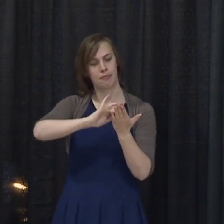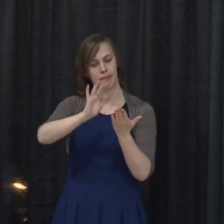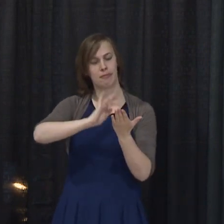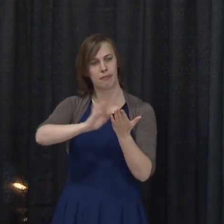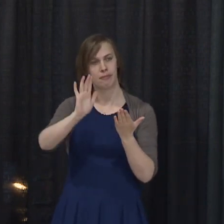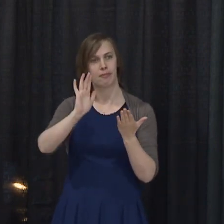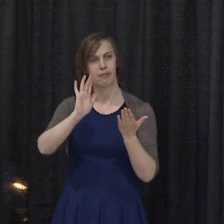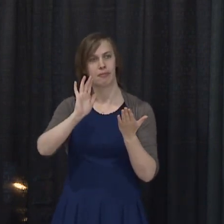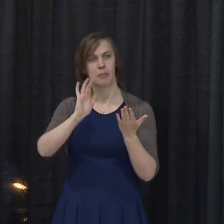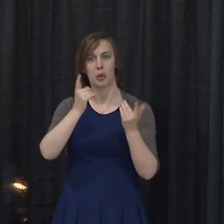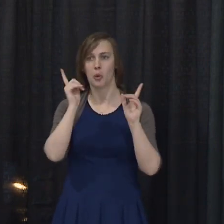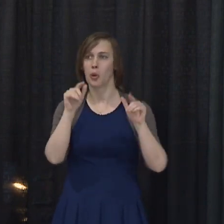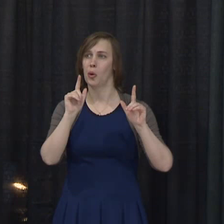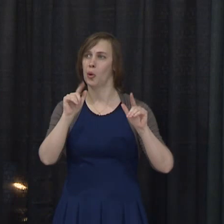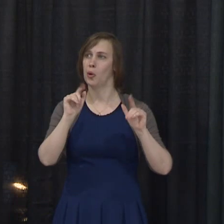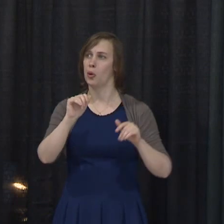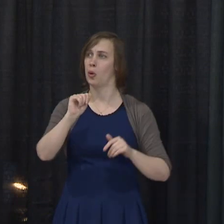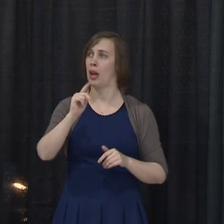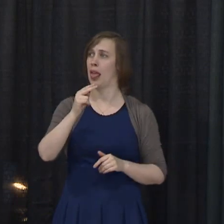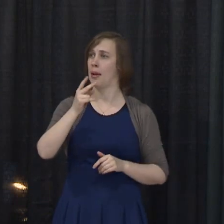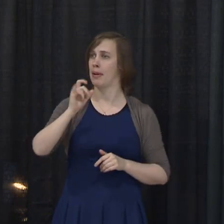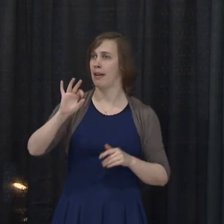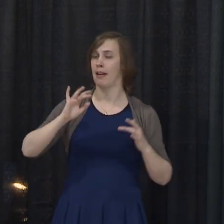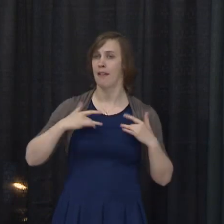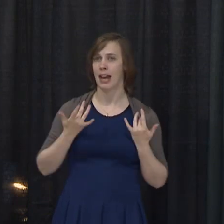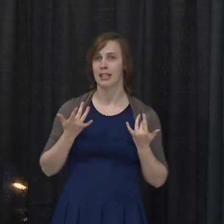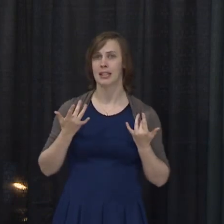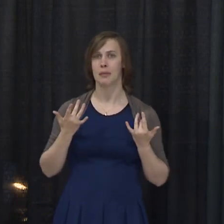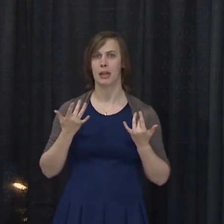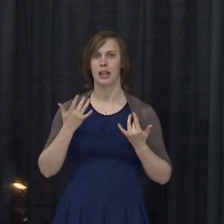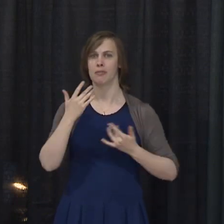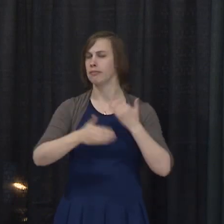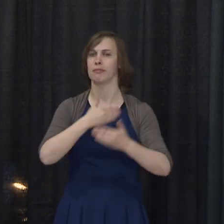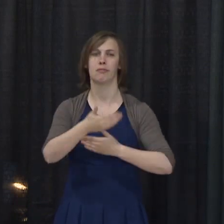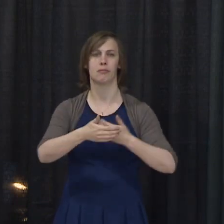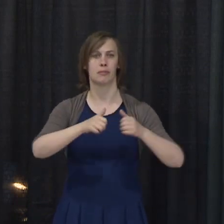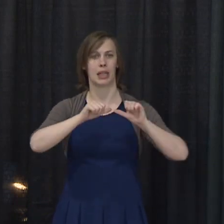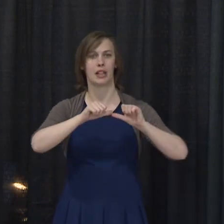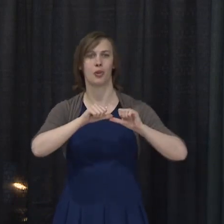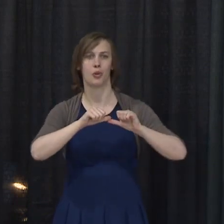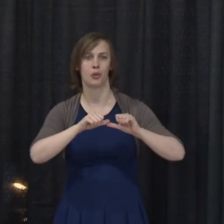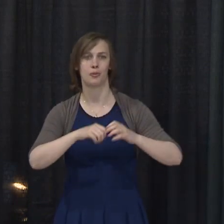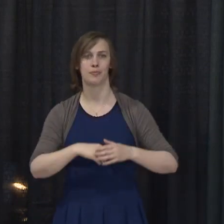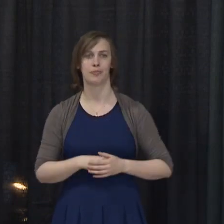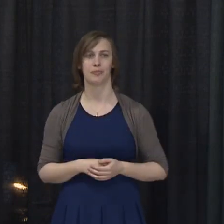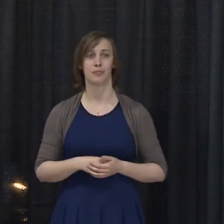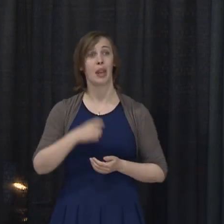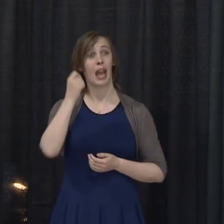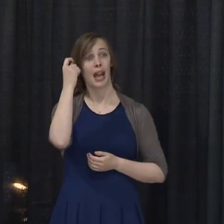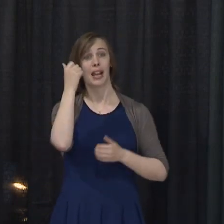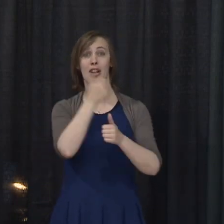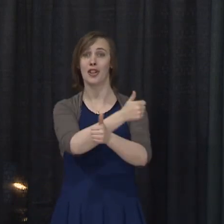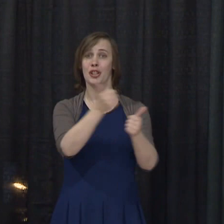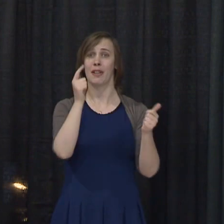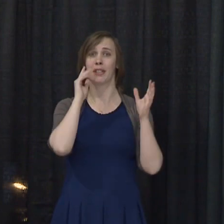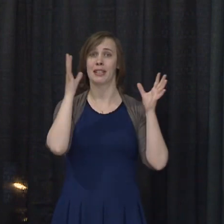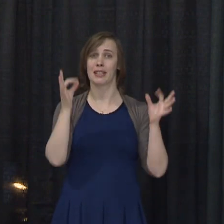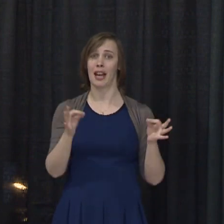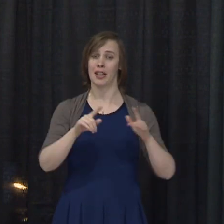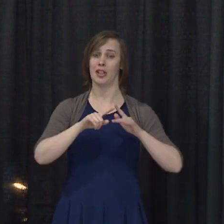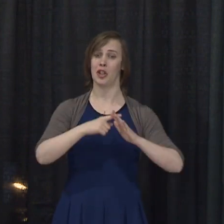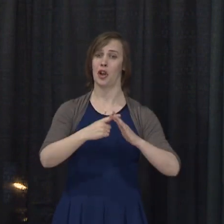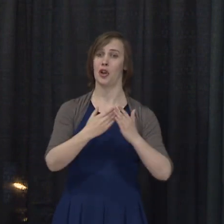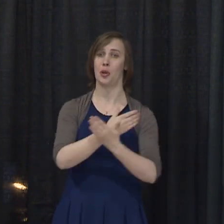drive, and more guts and gusto than before. Remember that you accepted the challenge to start something new and finish